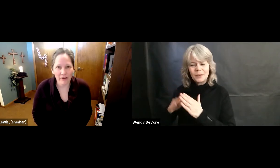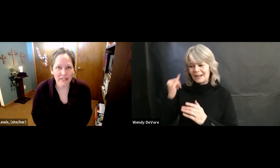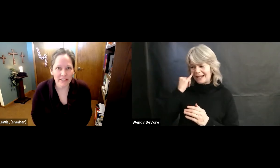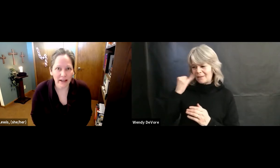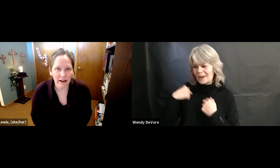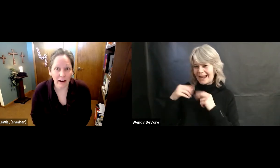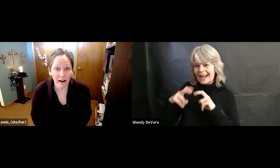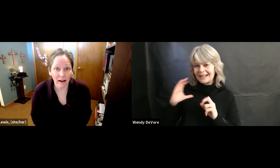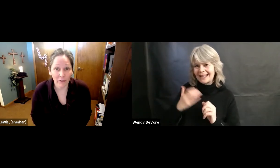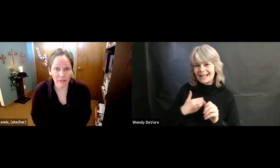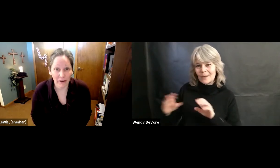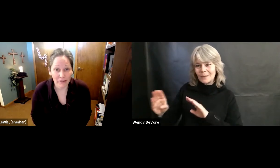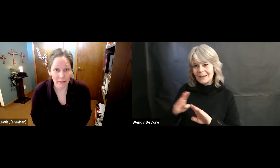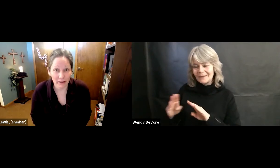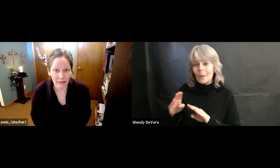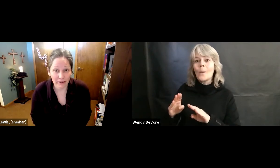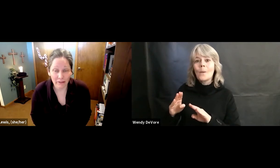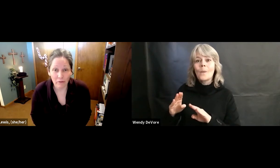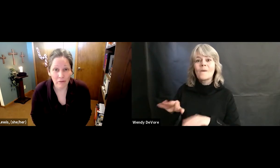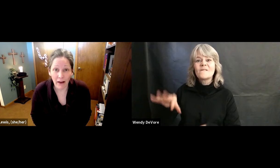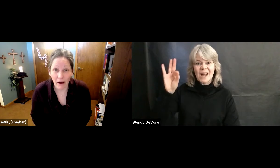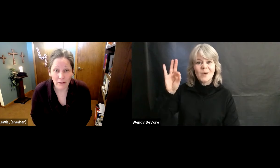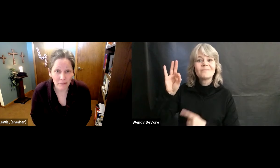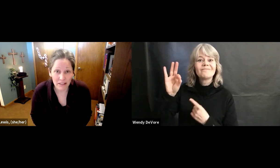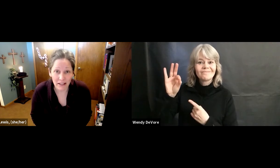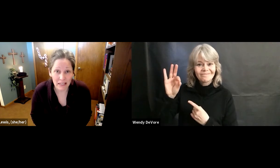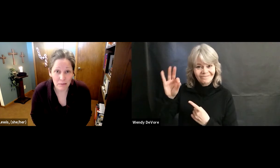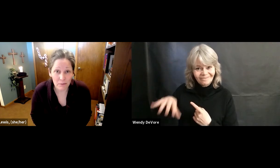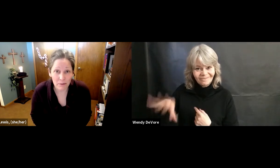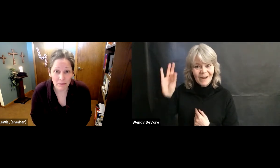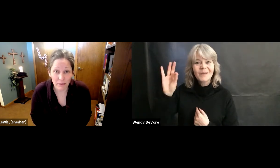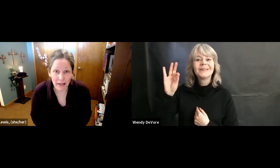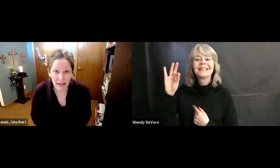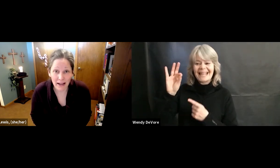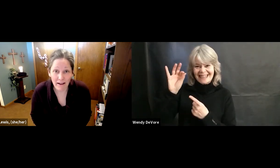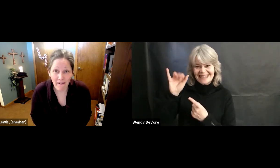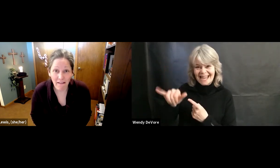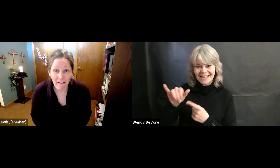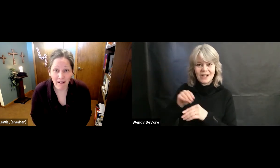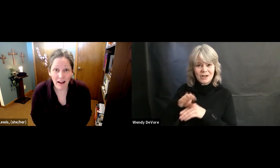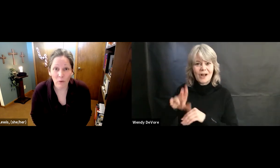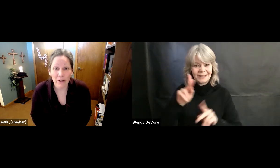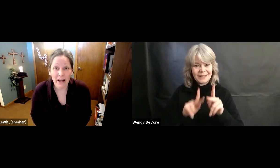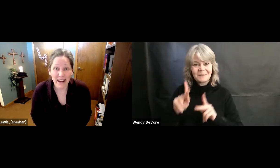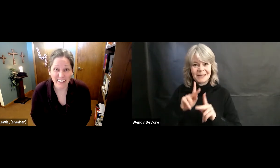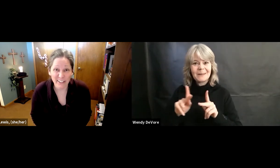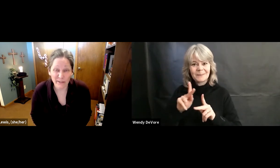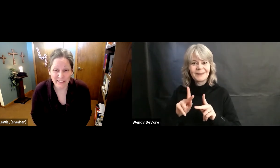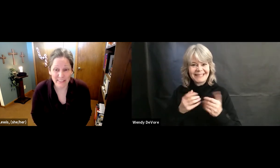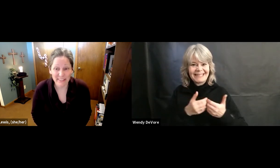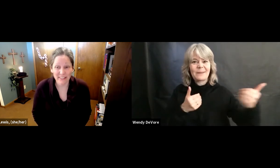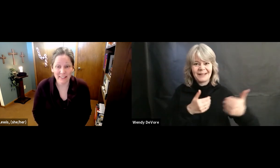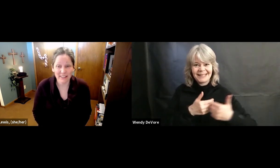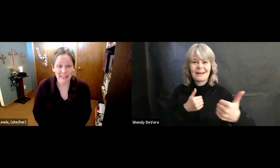And then we say, we found something. We found something that keeps people away, and we're not going to do